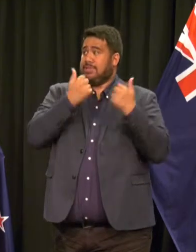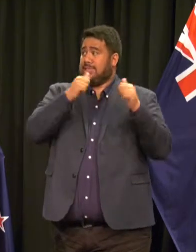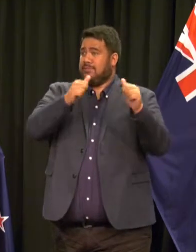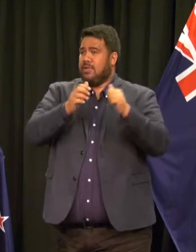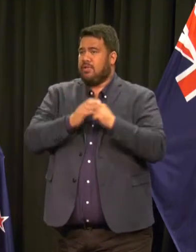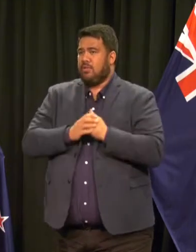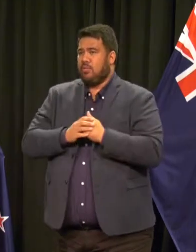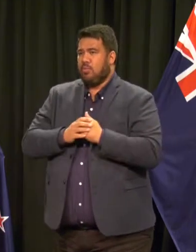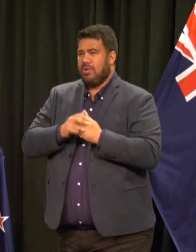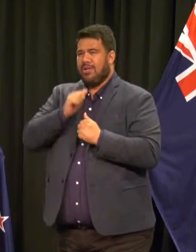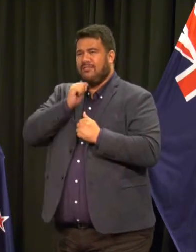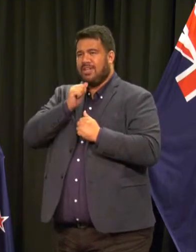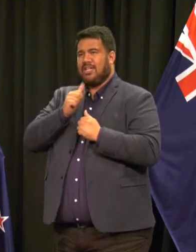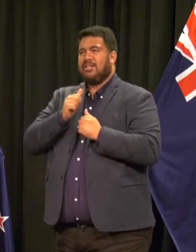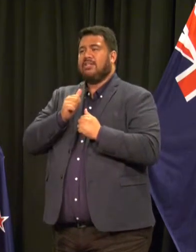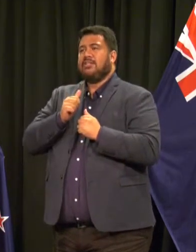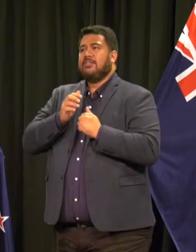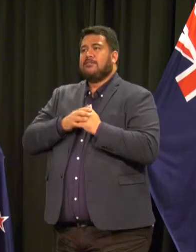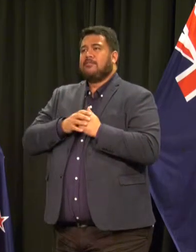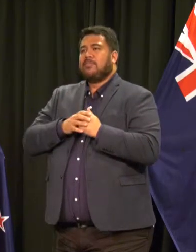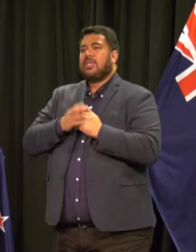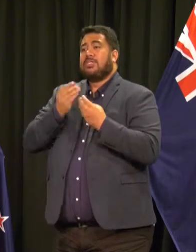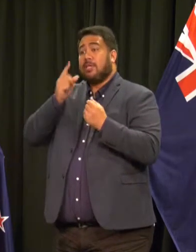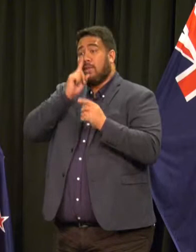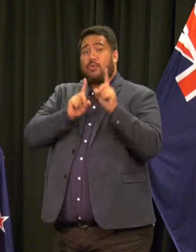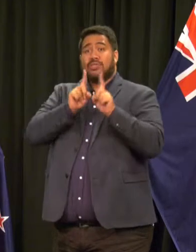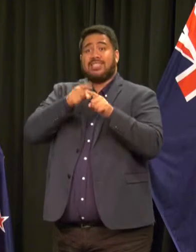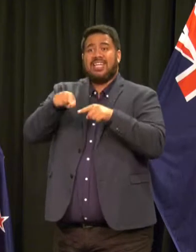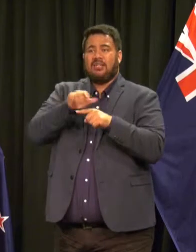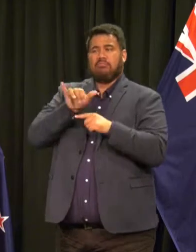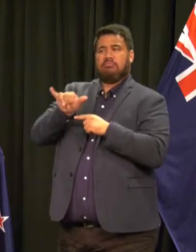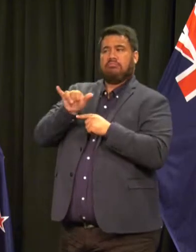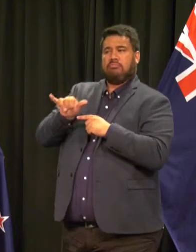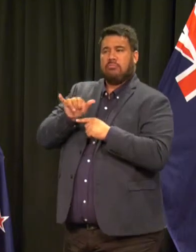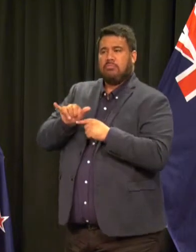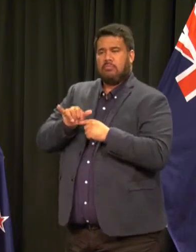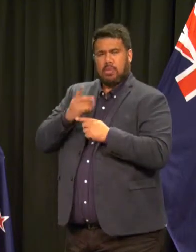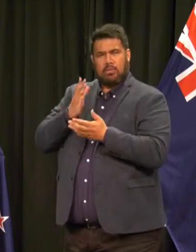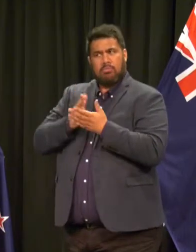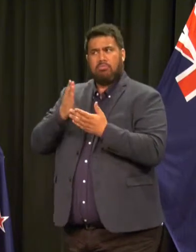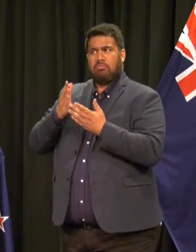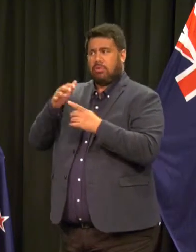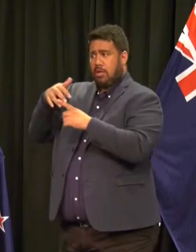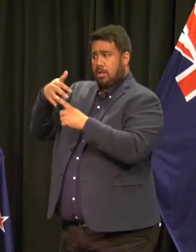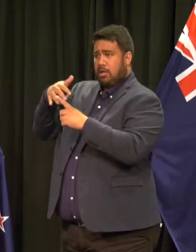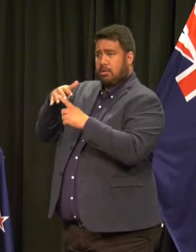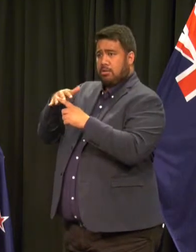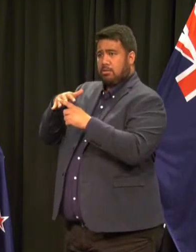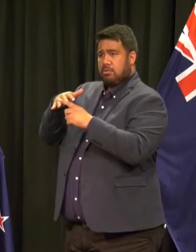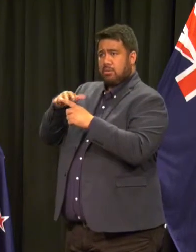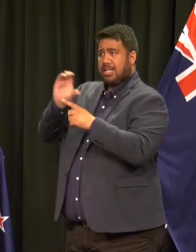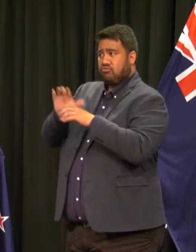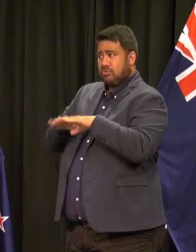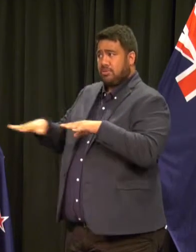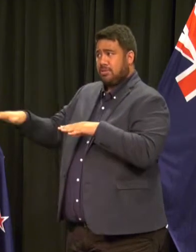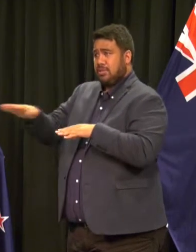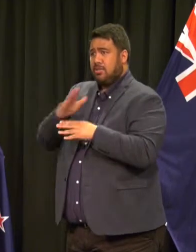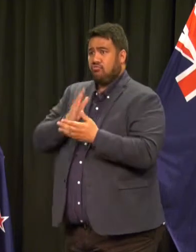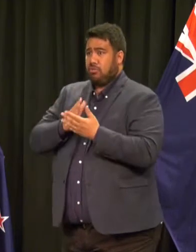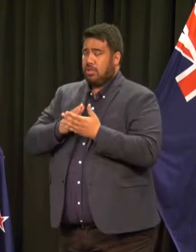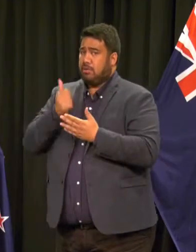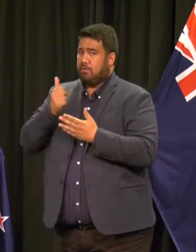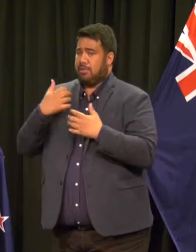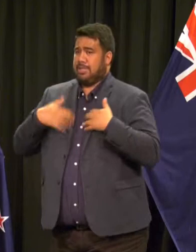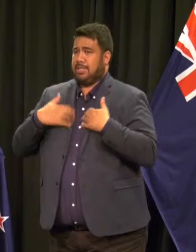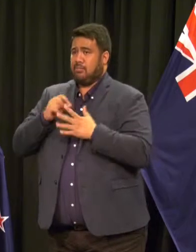that cynicism from an urban background, whilst out in the countryside in Provincial New Zealand, there are seriously exciting programs starting. I'll give you